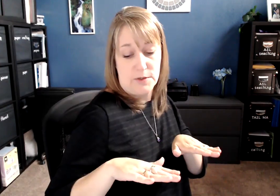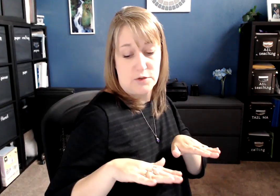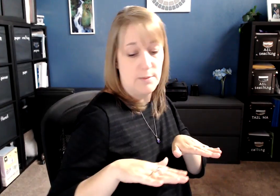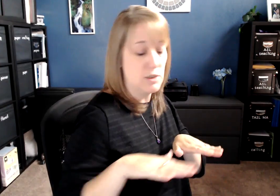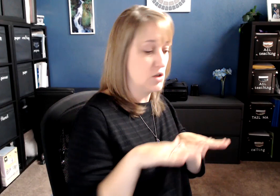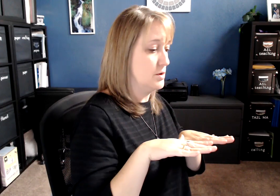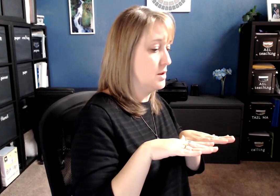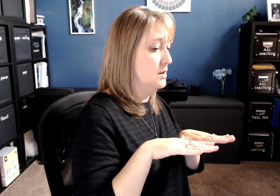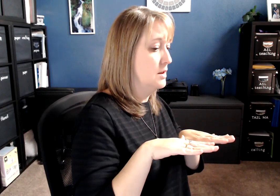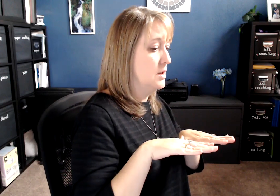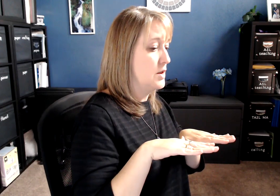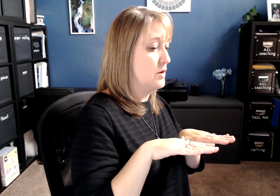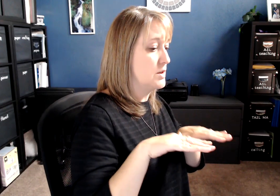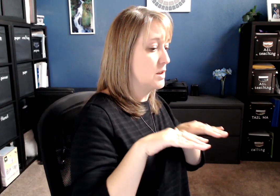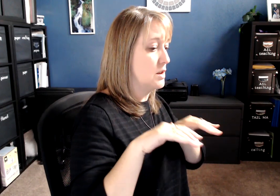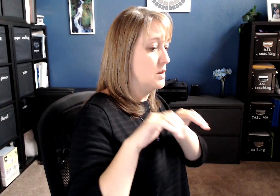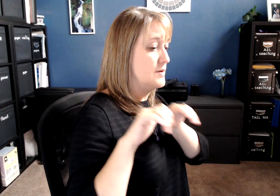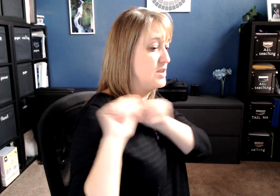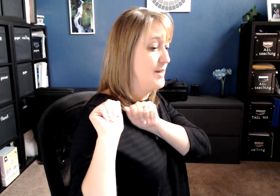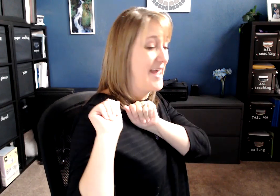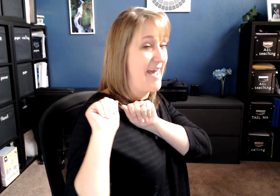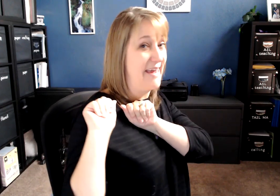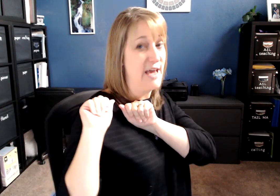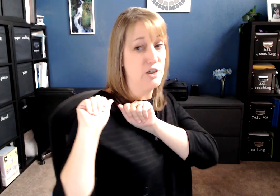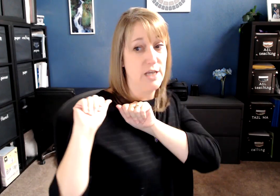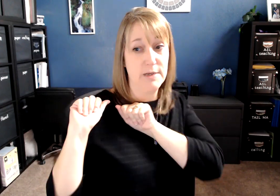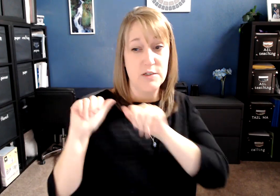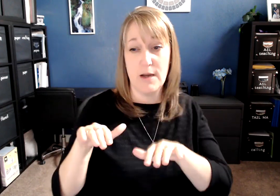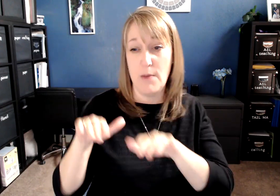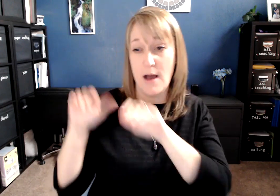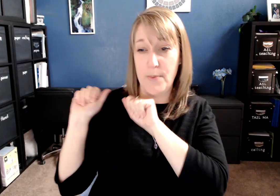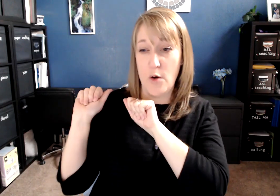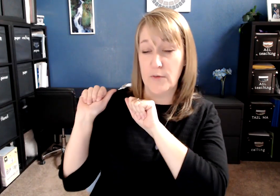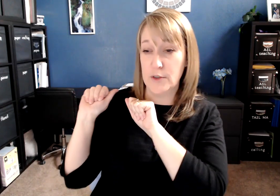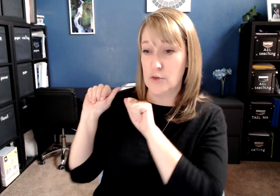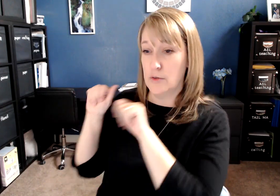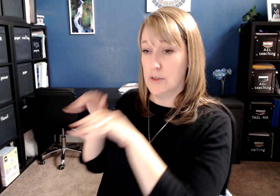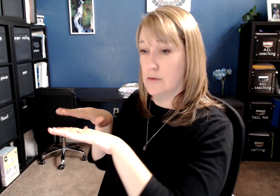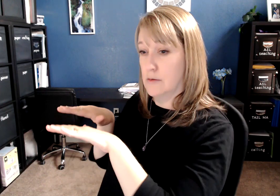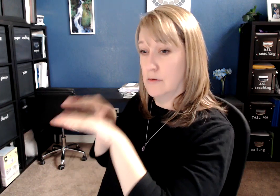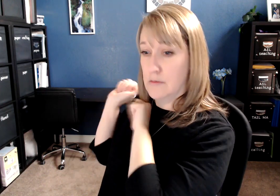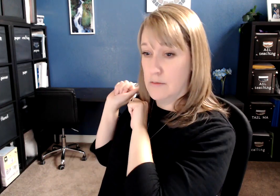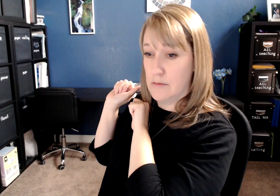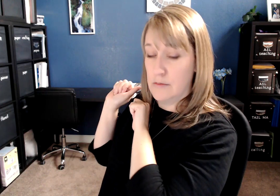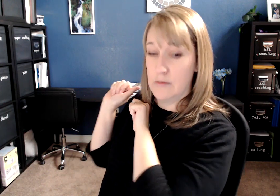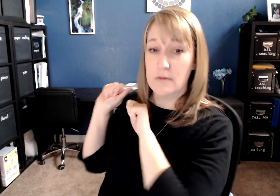your dominant shoulder. You're going to close into an A handshape as you come up over your shoulder.